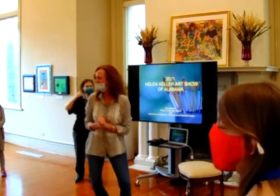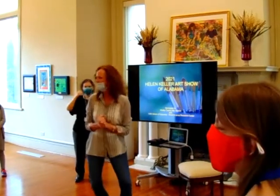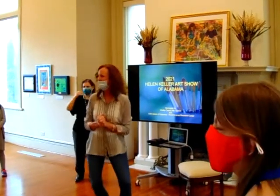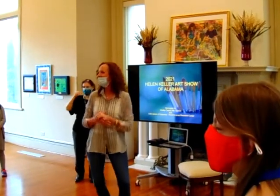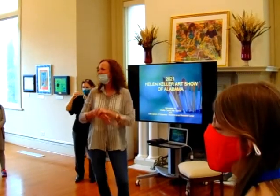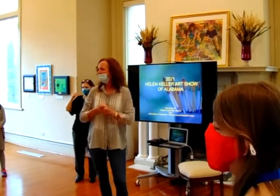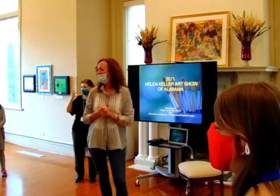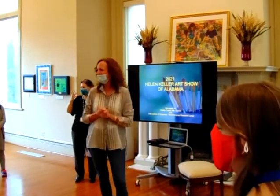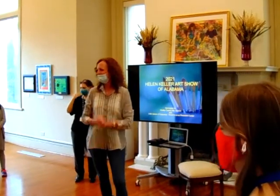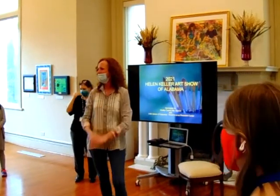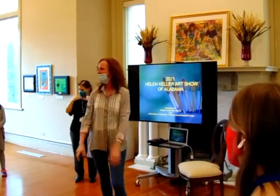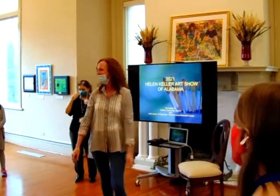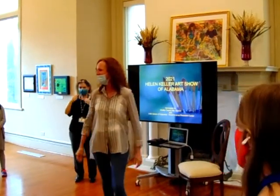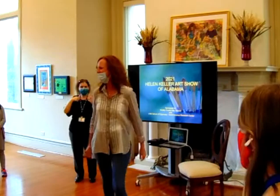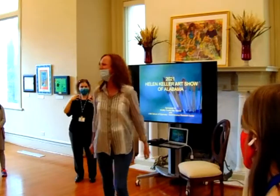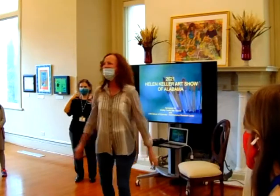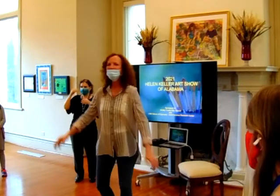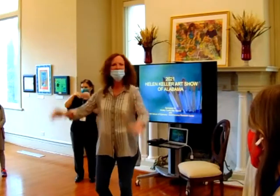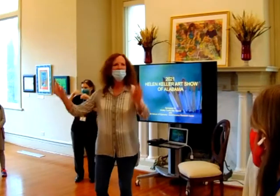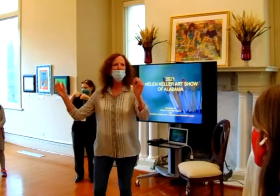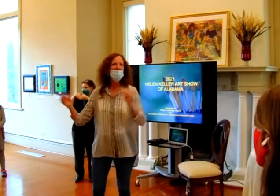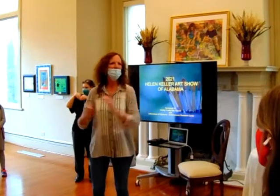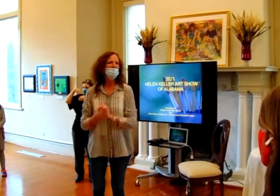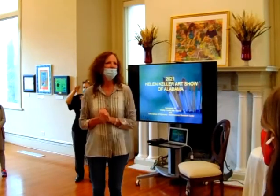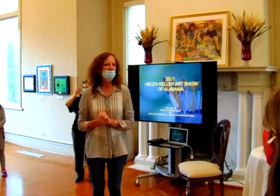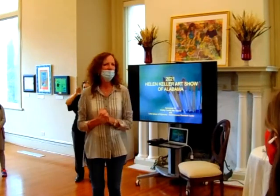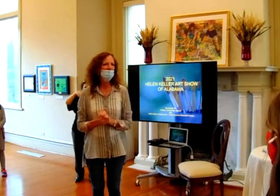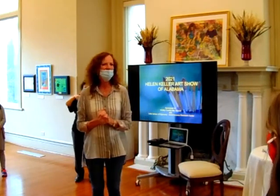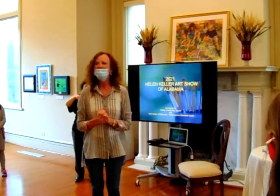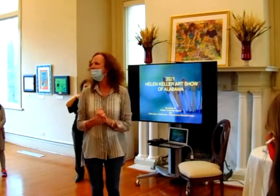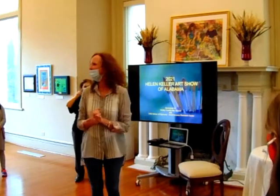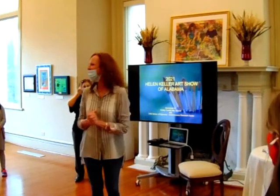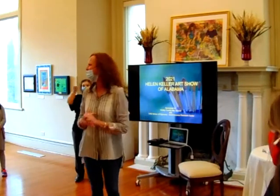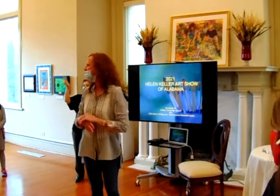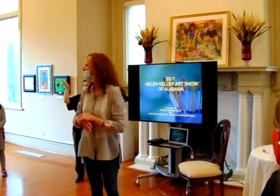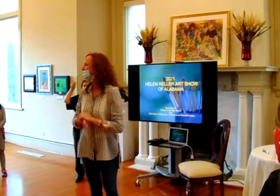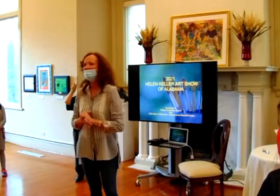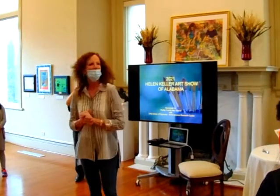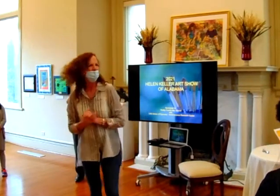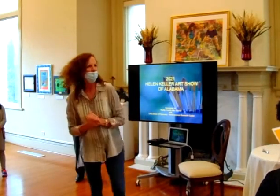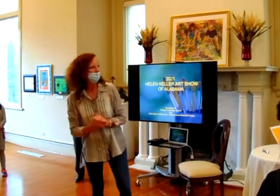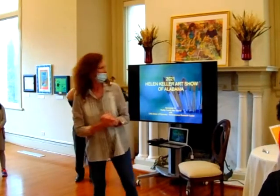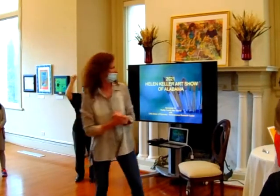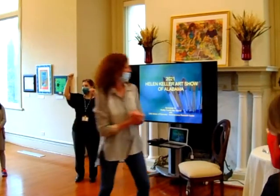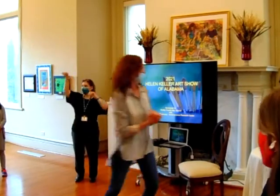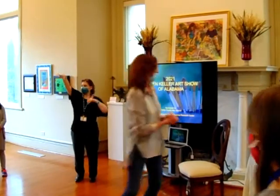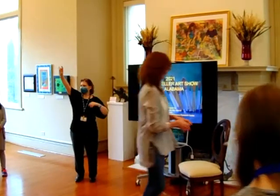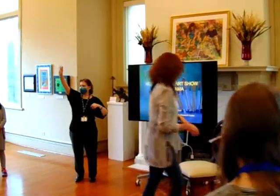Okay? So look around, enjoy, and thank you again for coming.